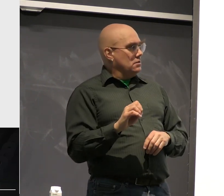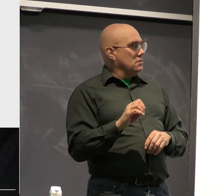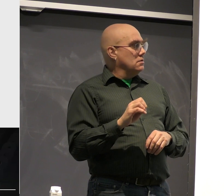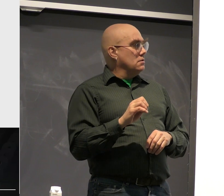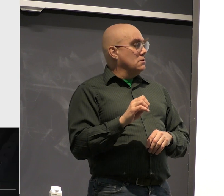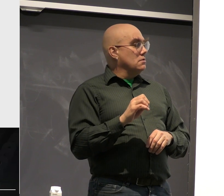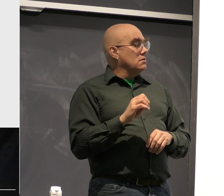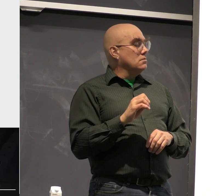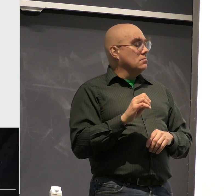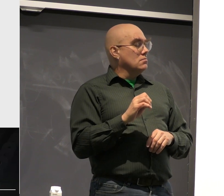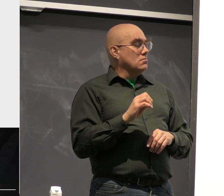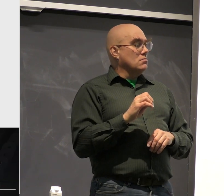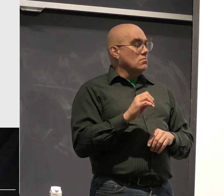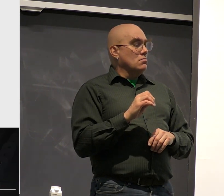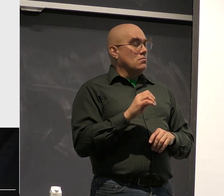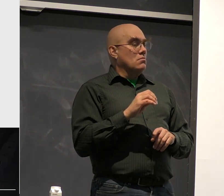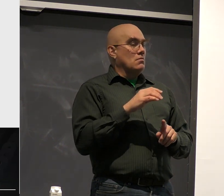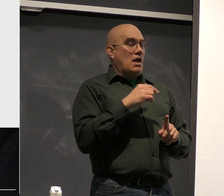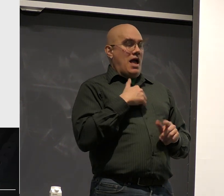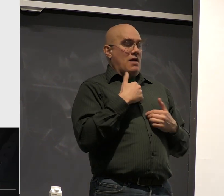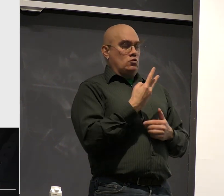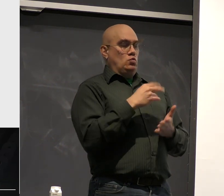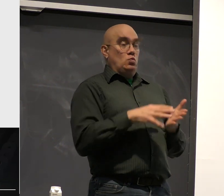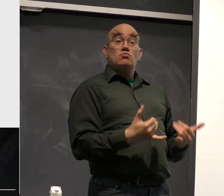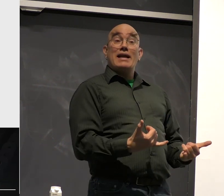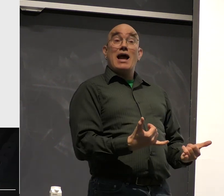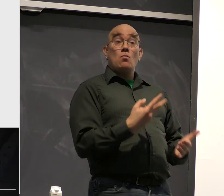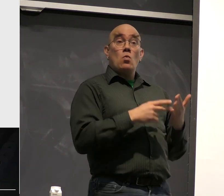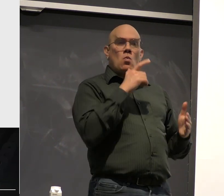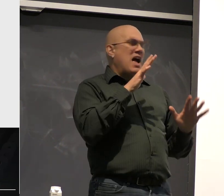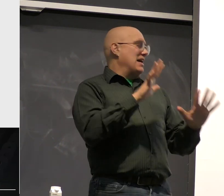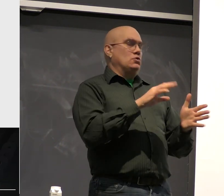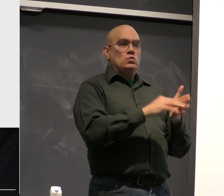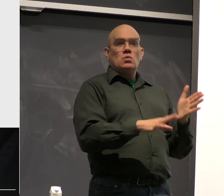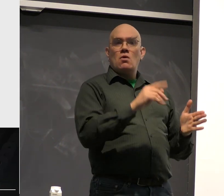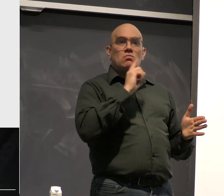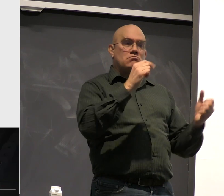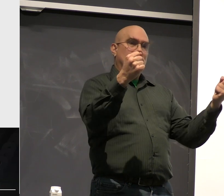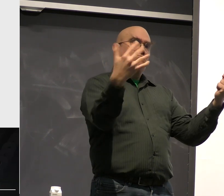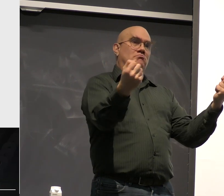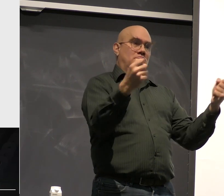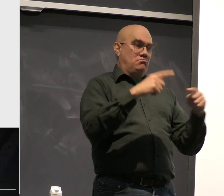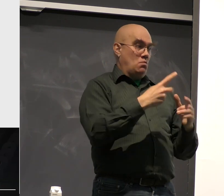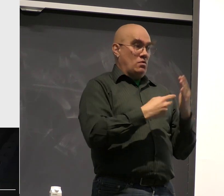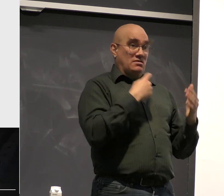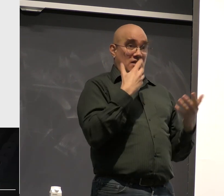be studied. If it isn't being studied, it needs to be. And I have two students right now who both are excellent students, outstanding